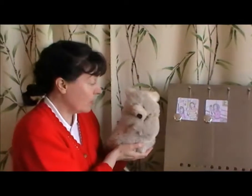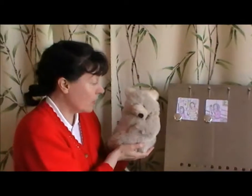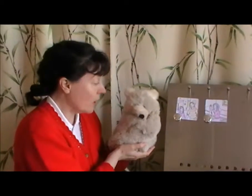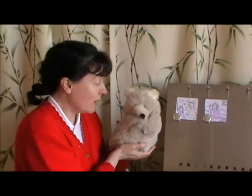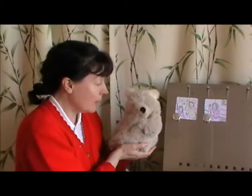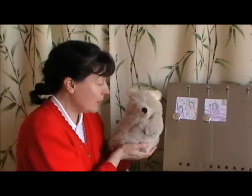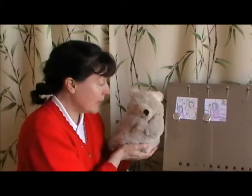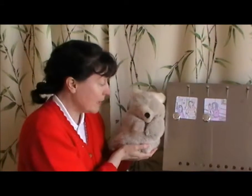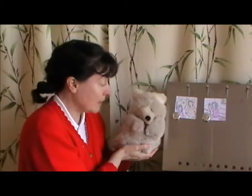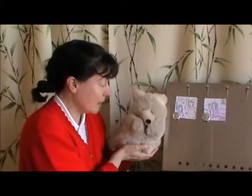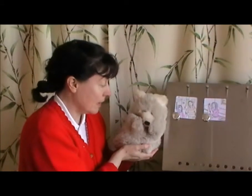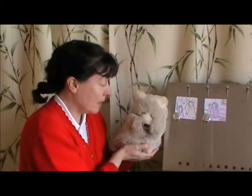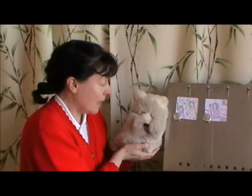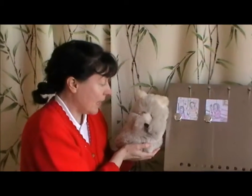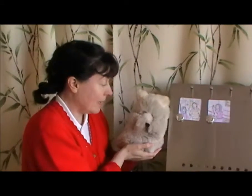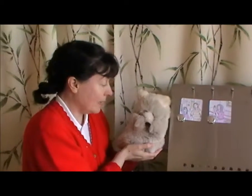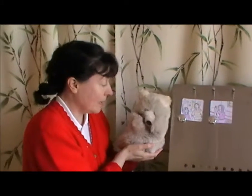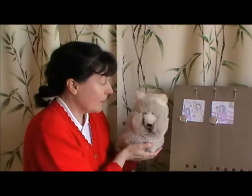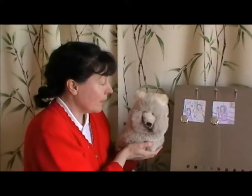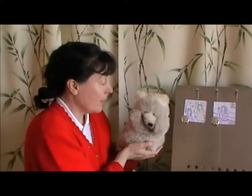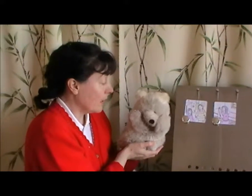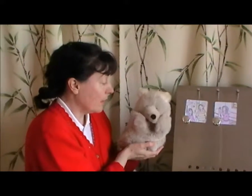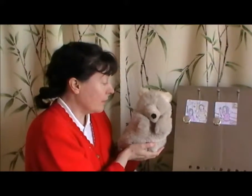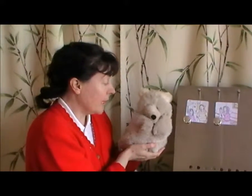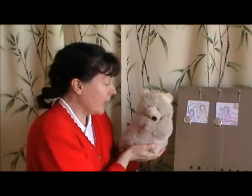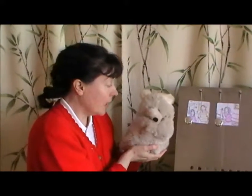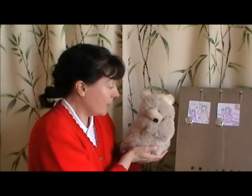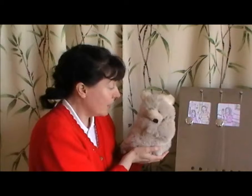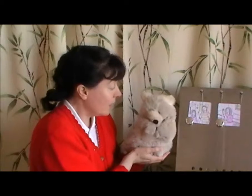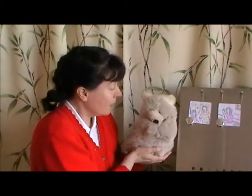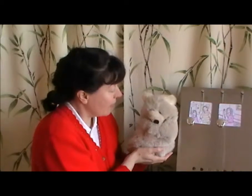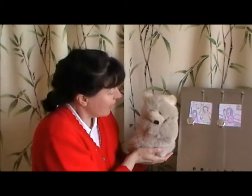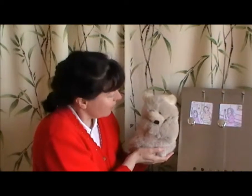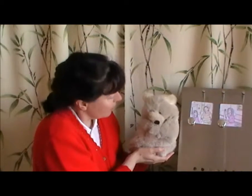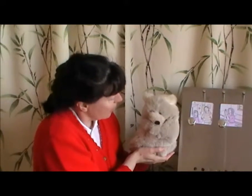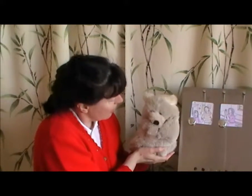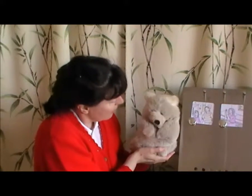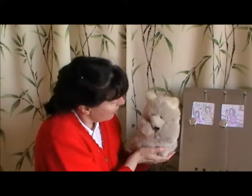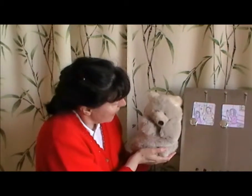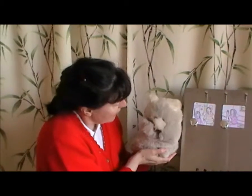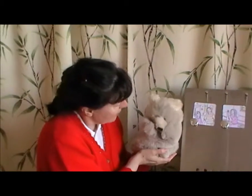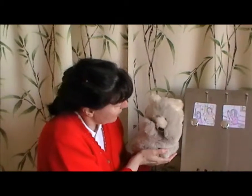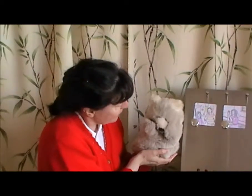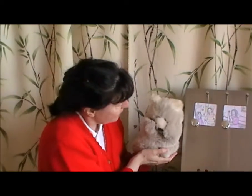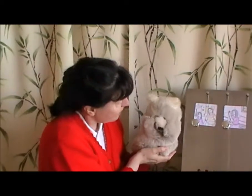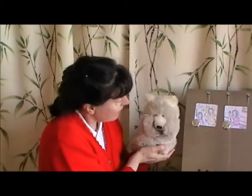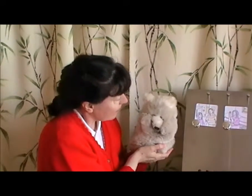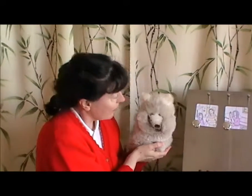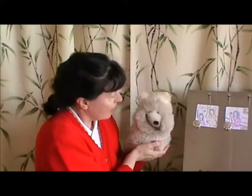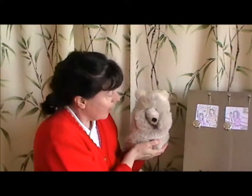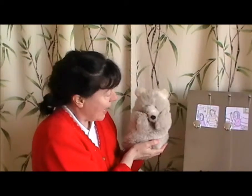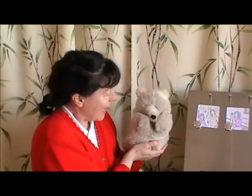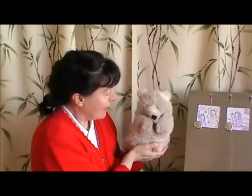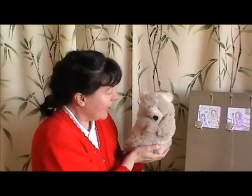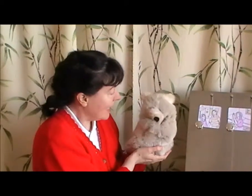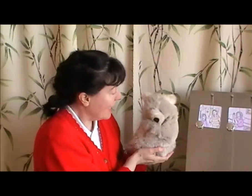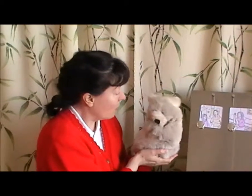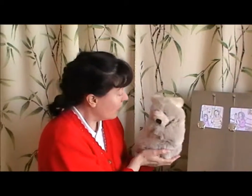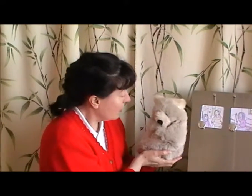you go in peace, and may God grant you your request. And then a